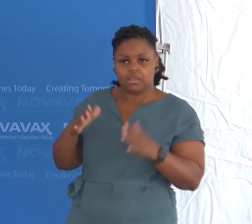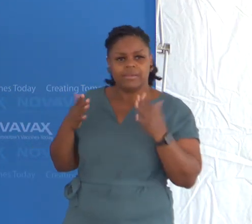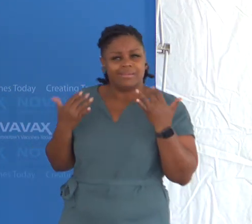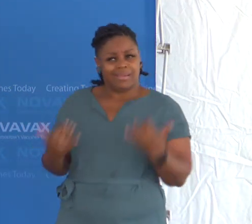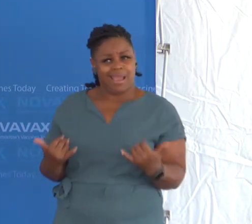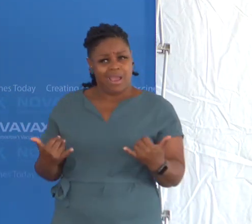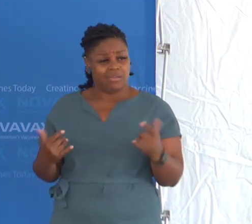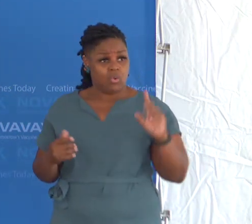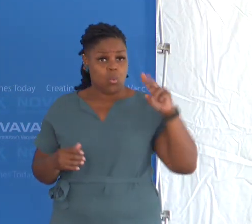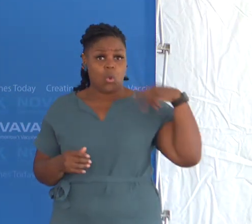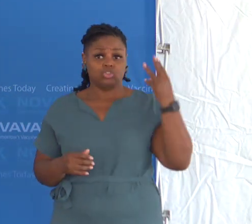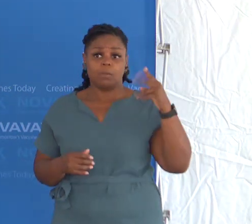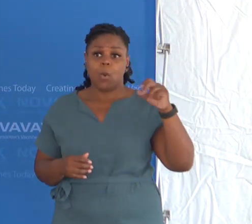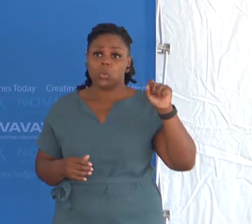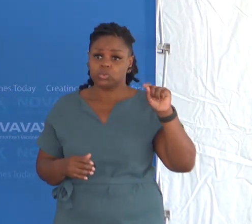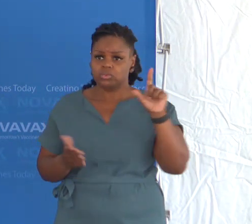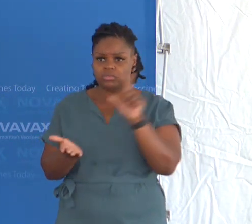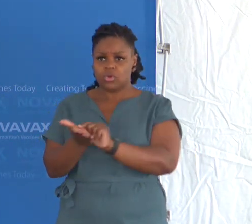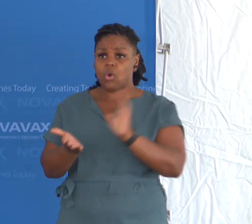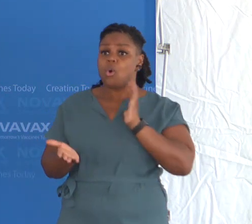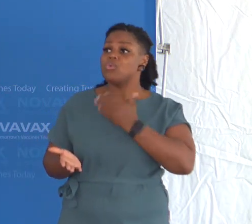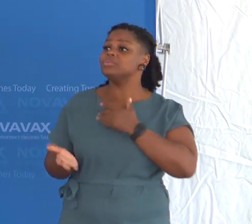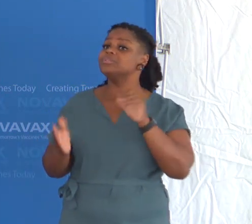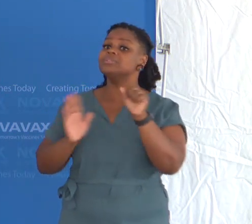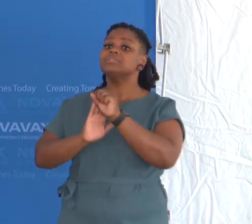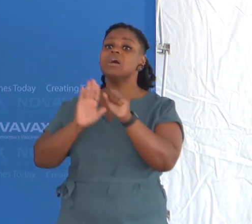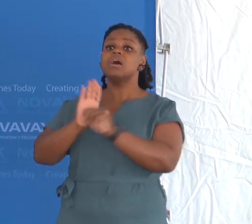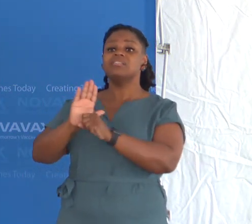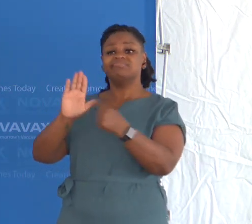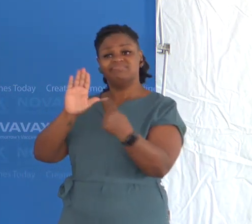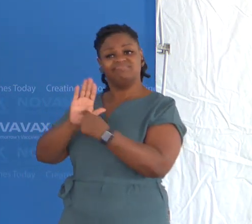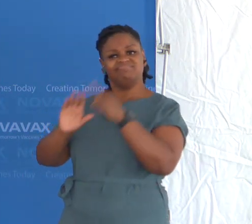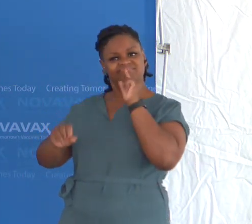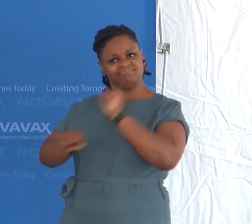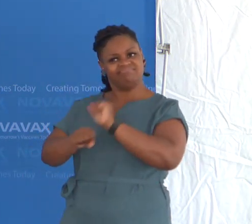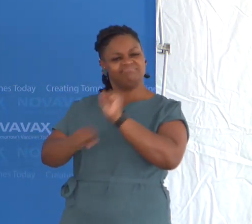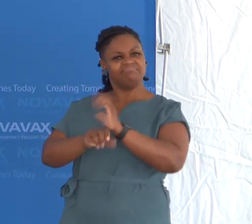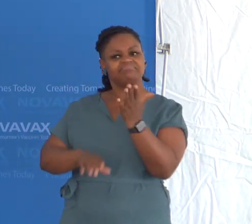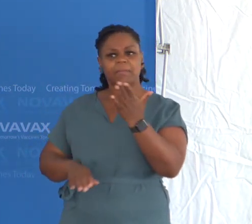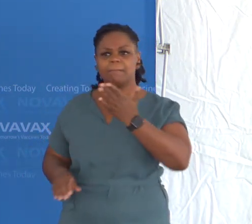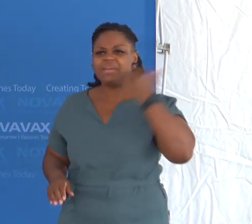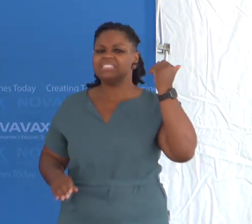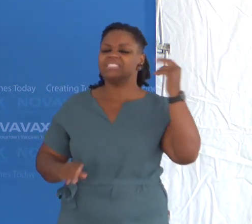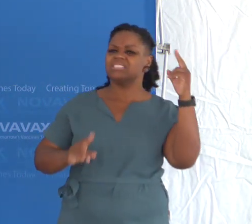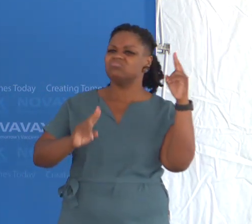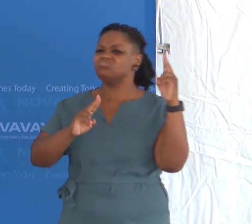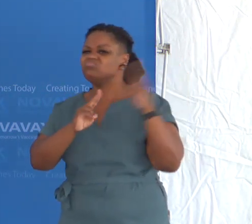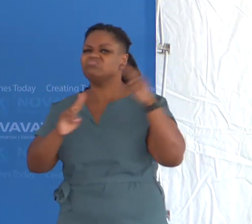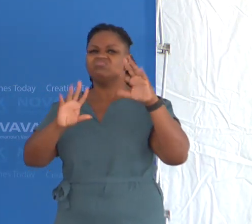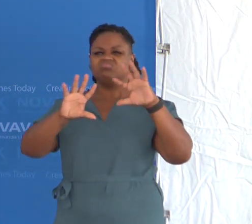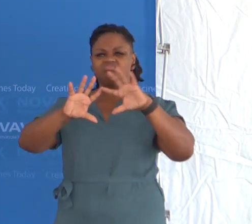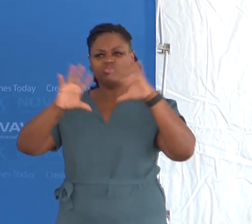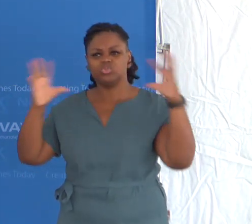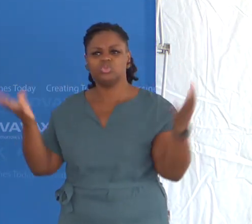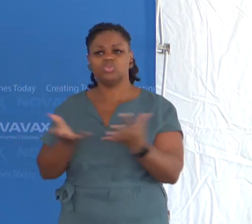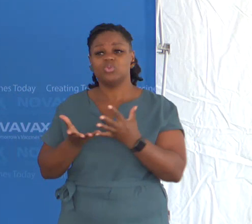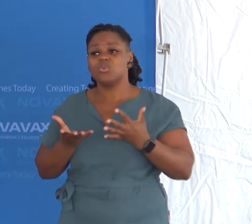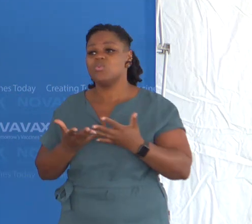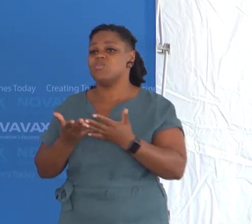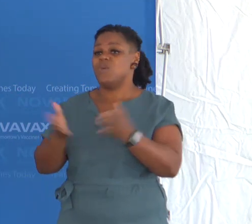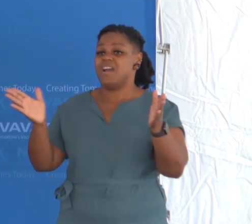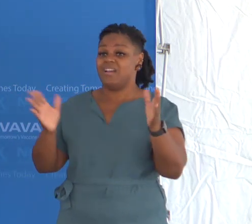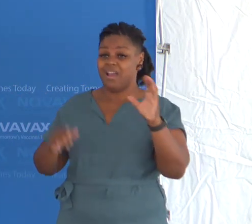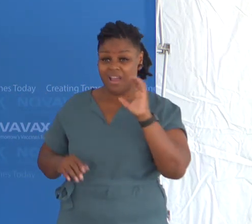quote, outsized role in the worldwide hunt for a coronavirus vaccine. As